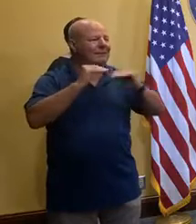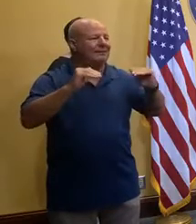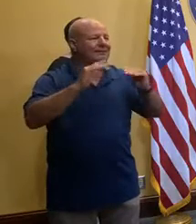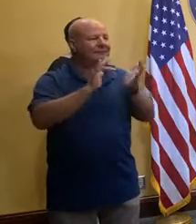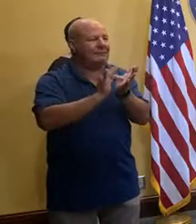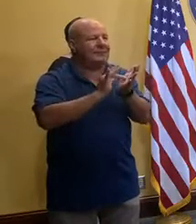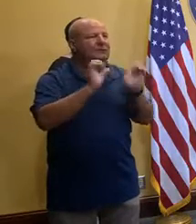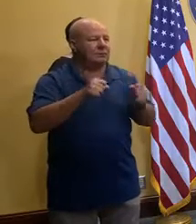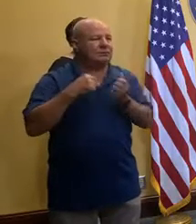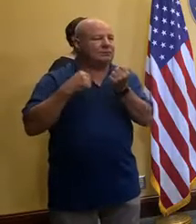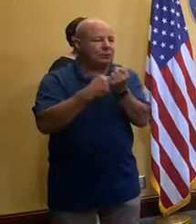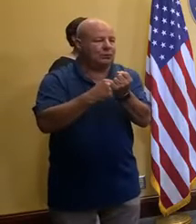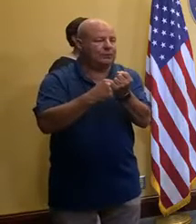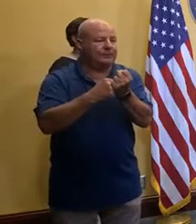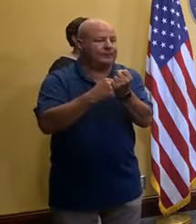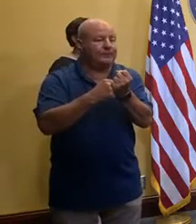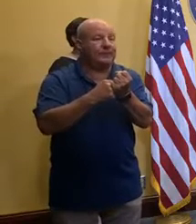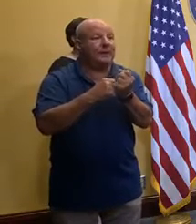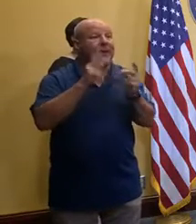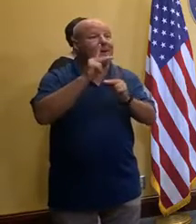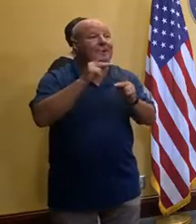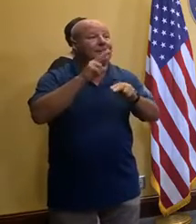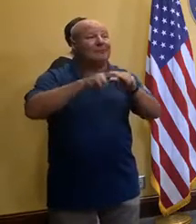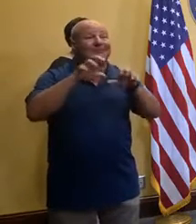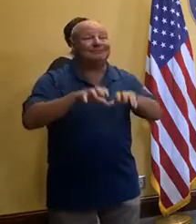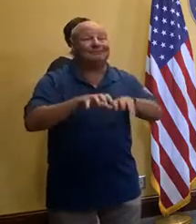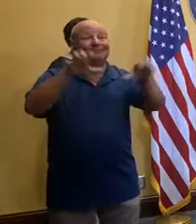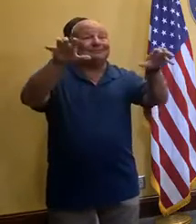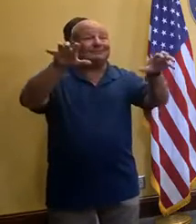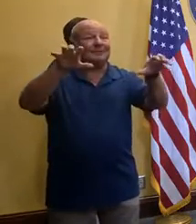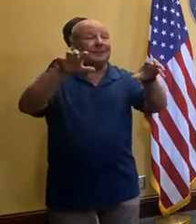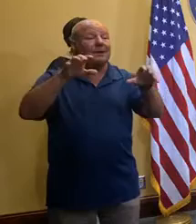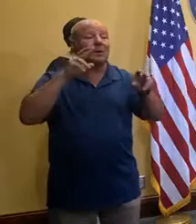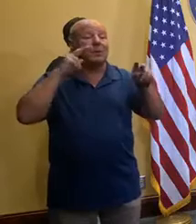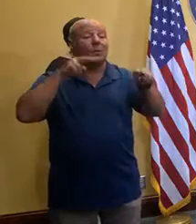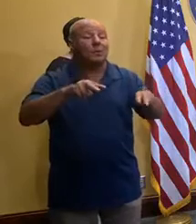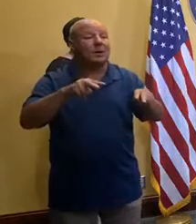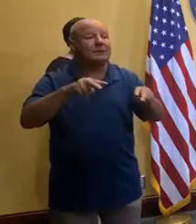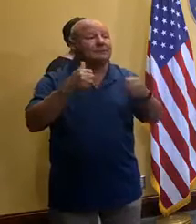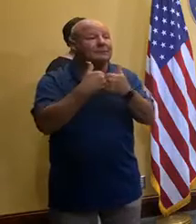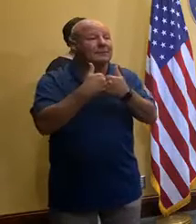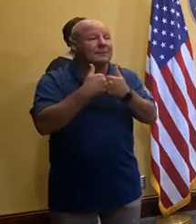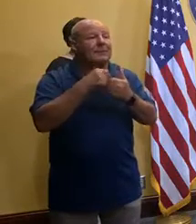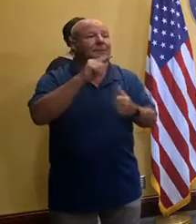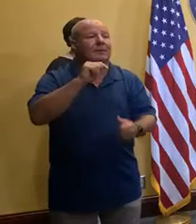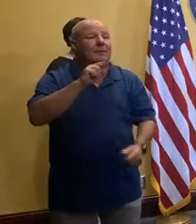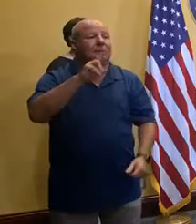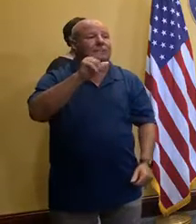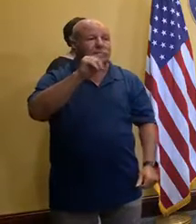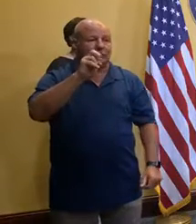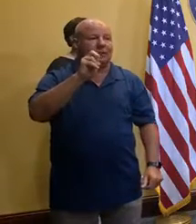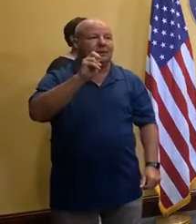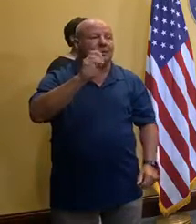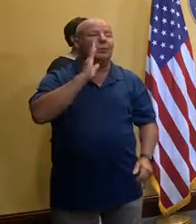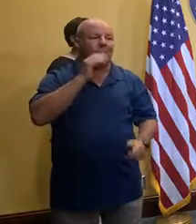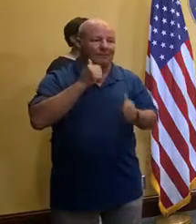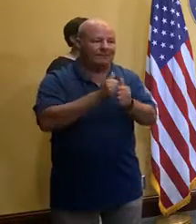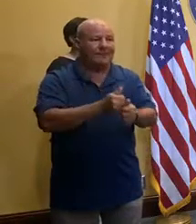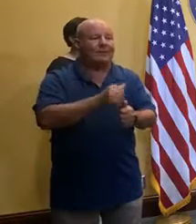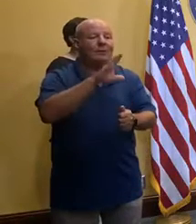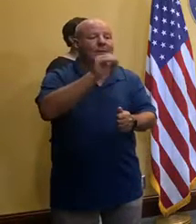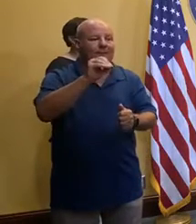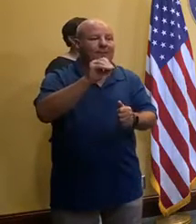Furthermore, in terms of spectators in stands, Tulane will abide by the 50% max